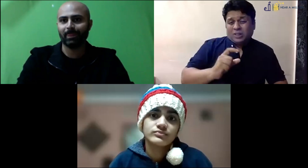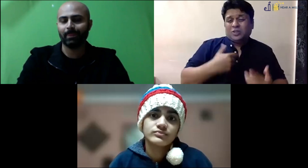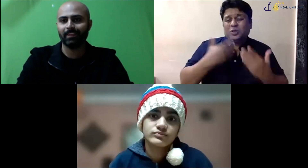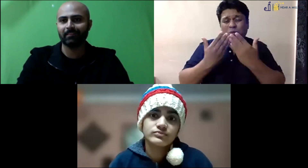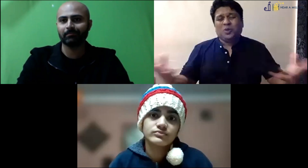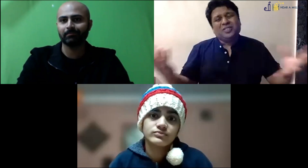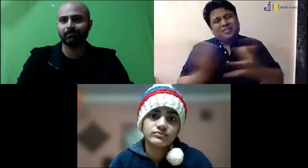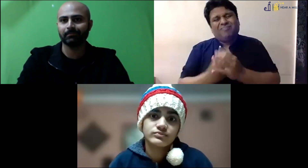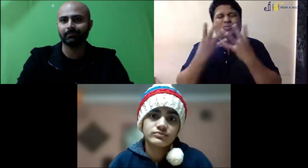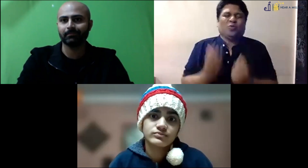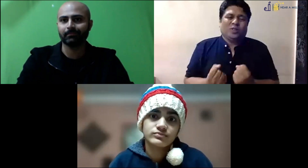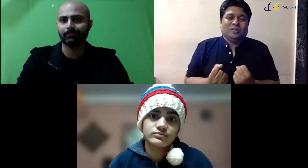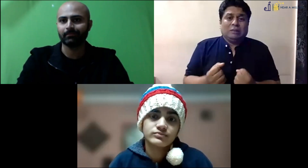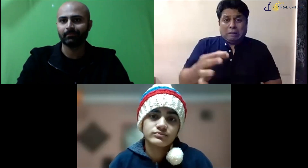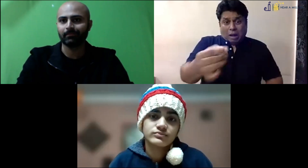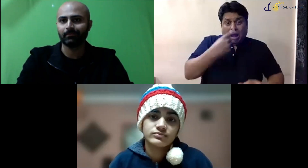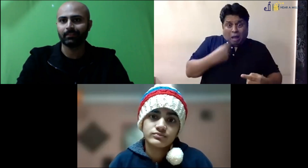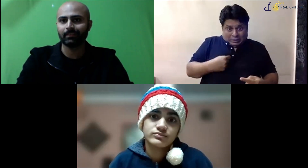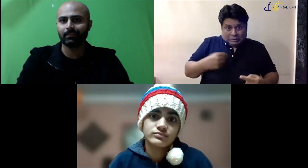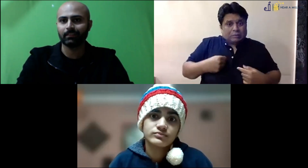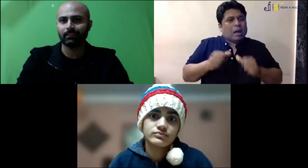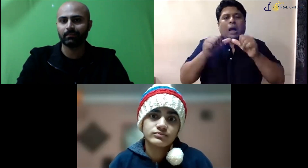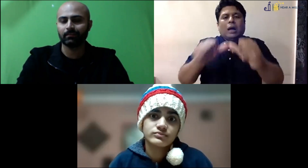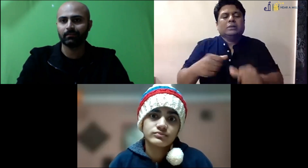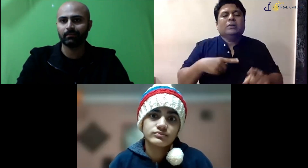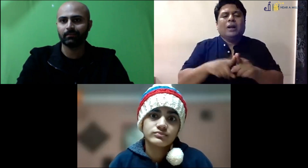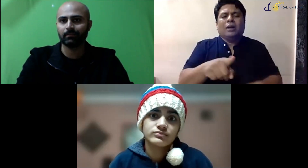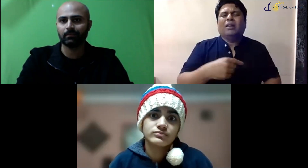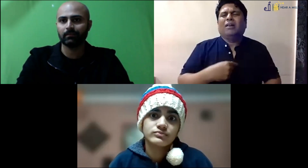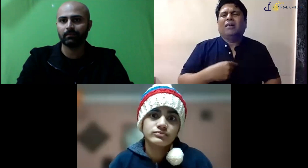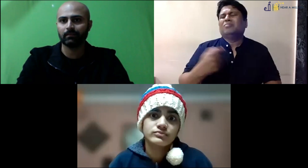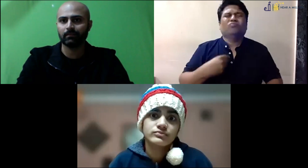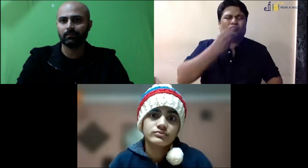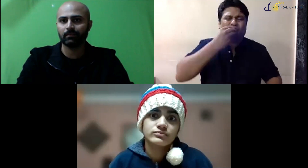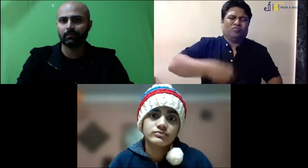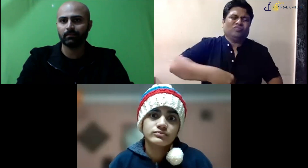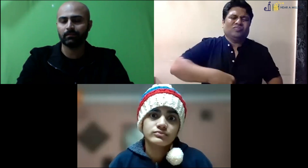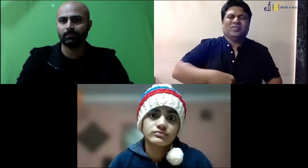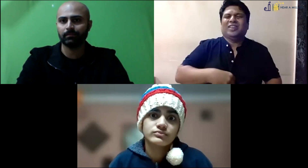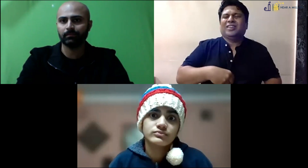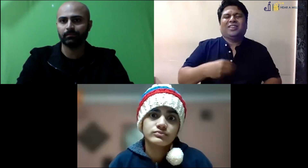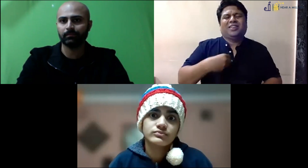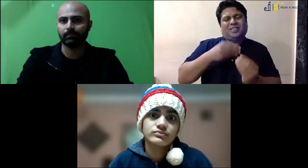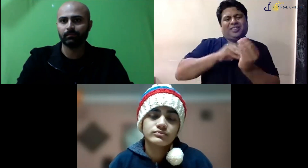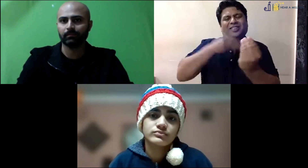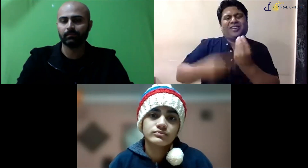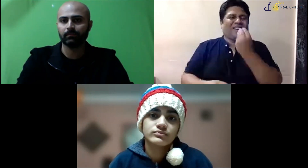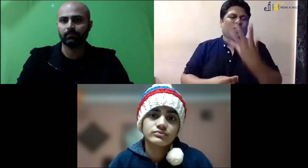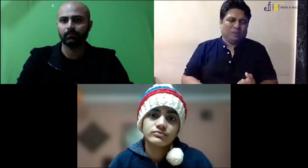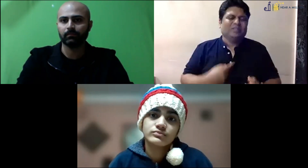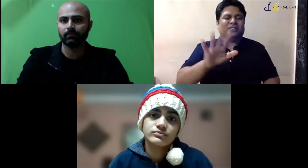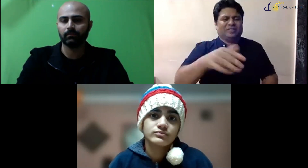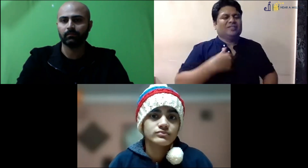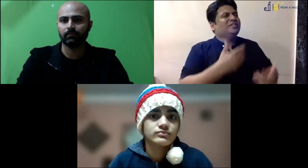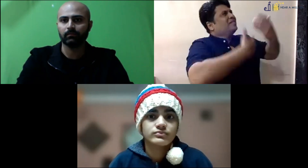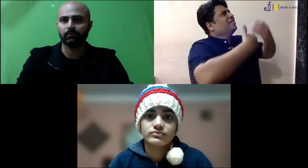So in colleges, in you are saying that we would like to club each both of the things, right? But it's like, I would like